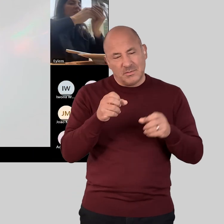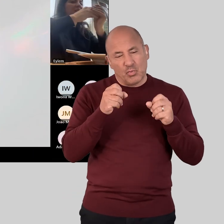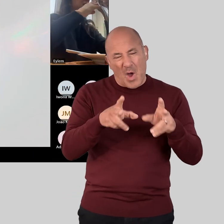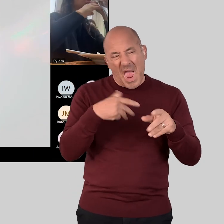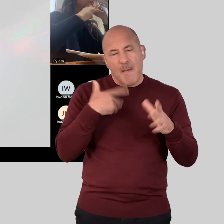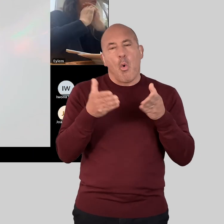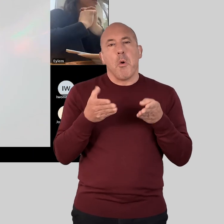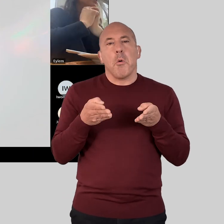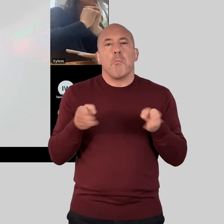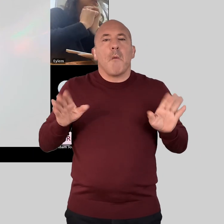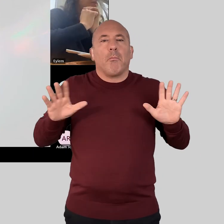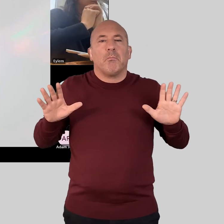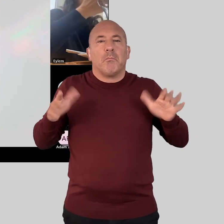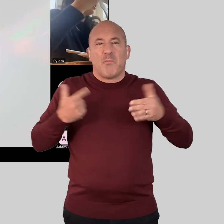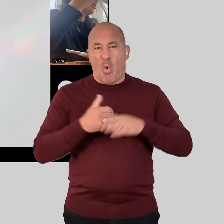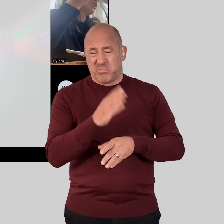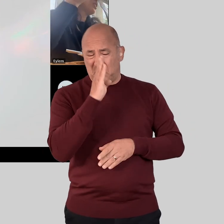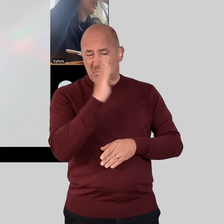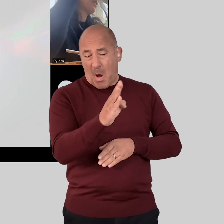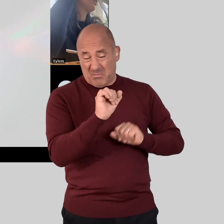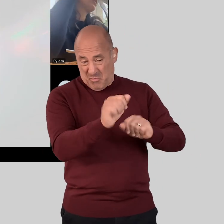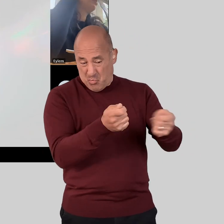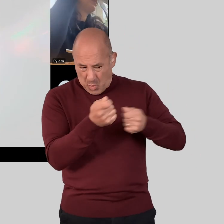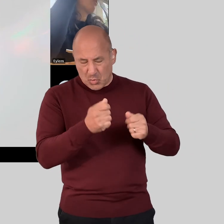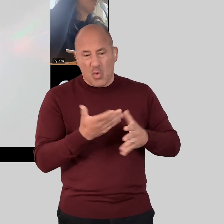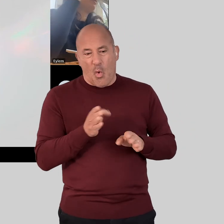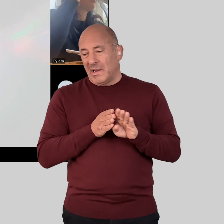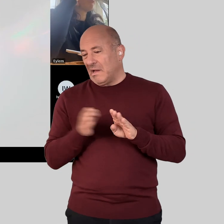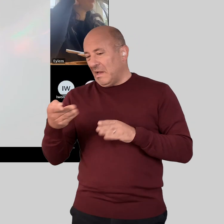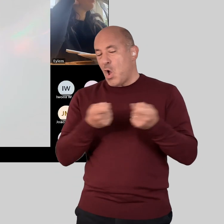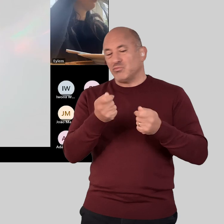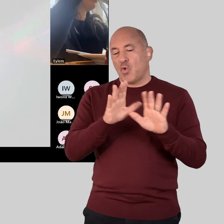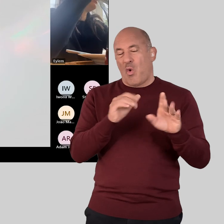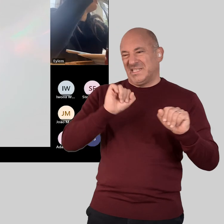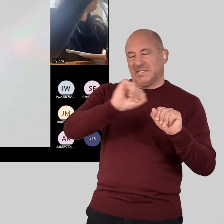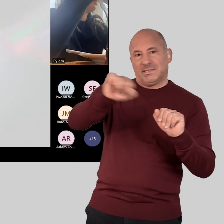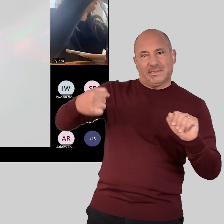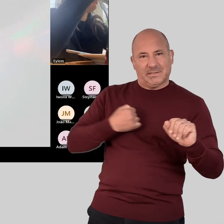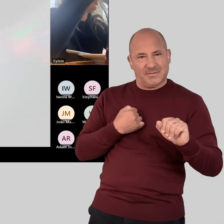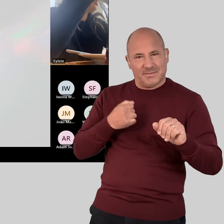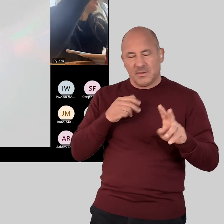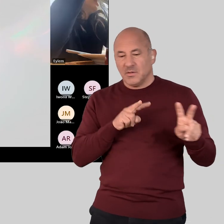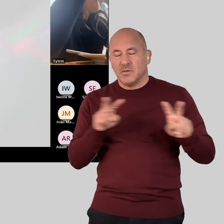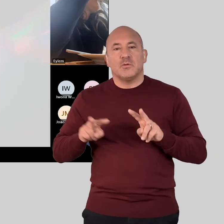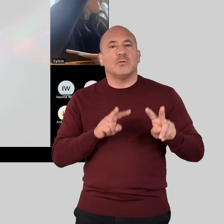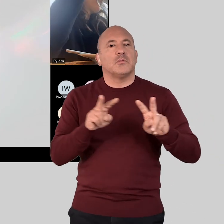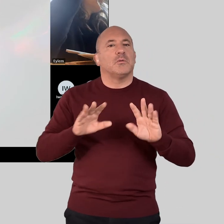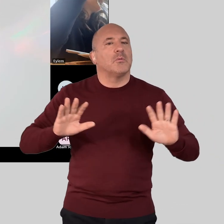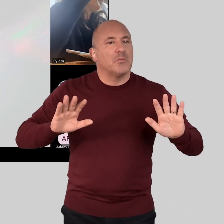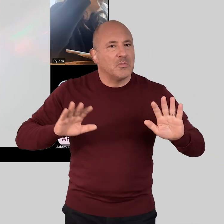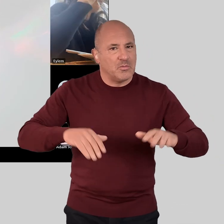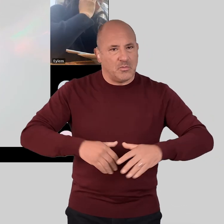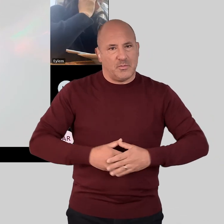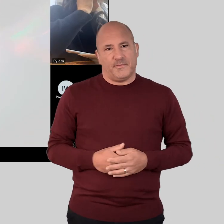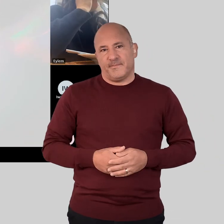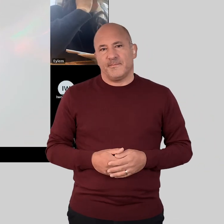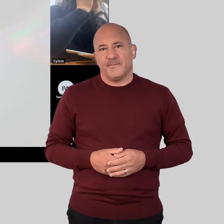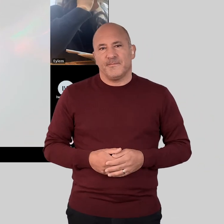than specific categories or these are very clear-cut types of ownership. And these